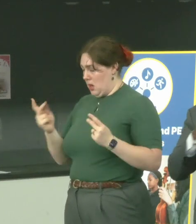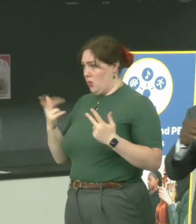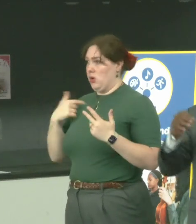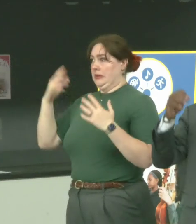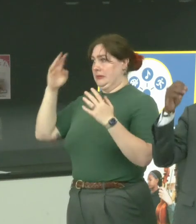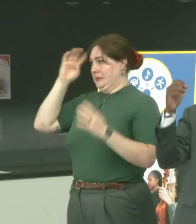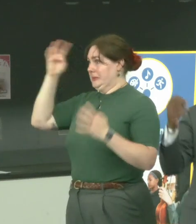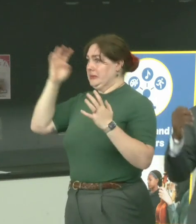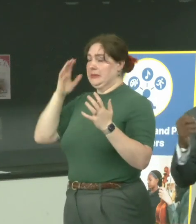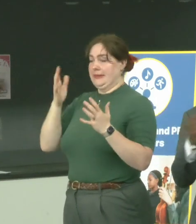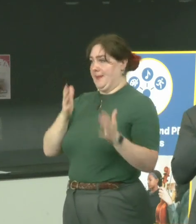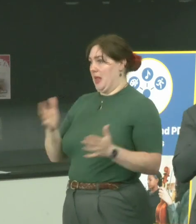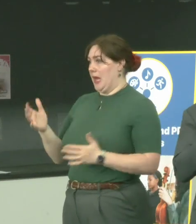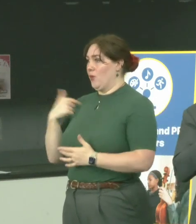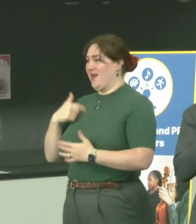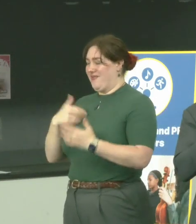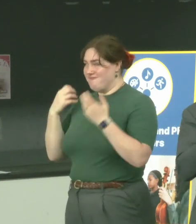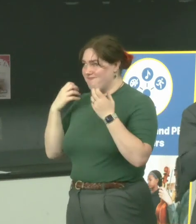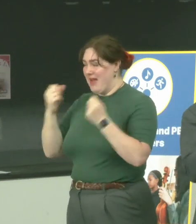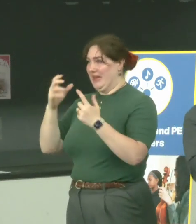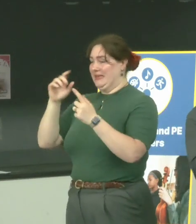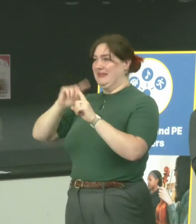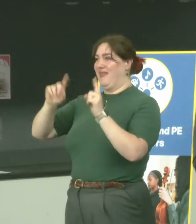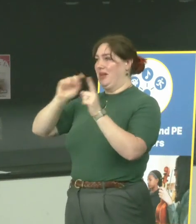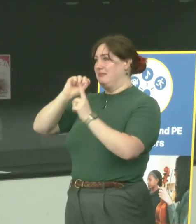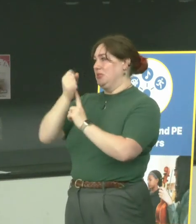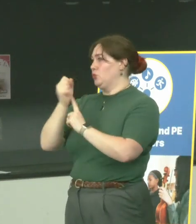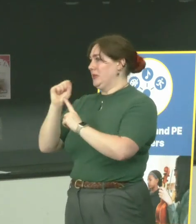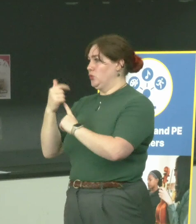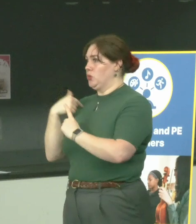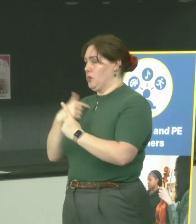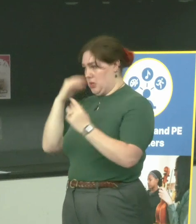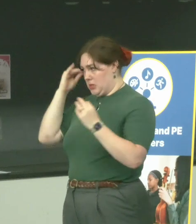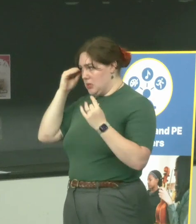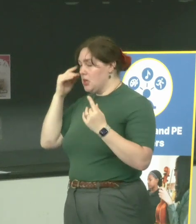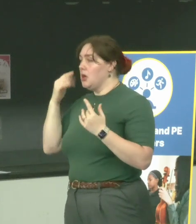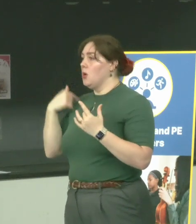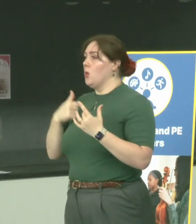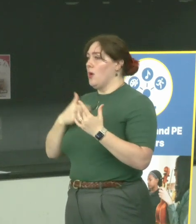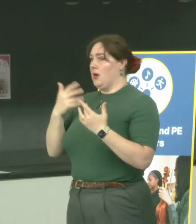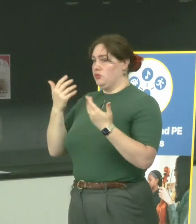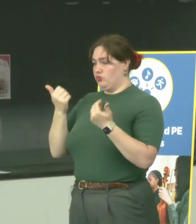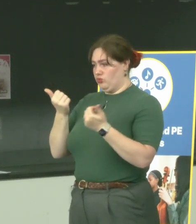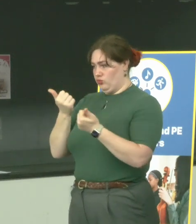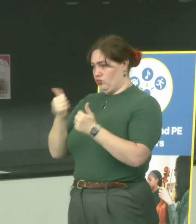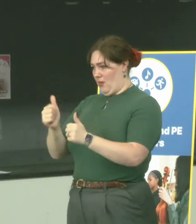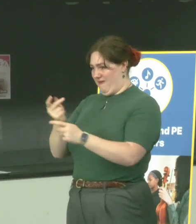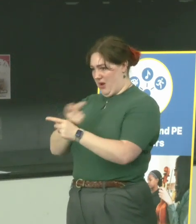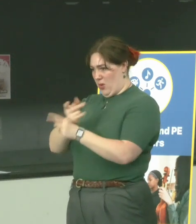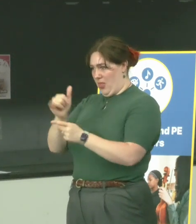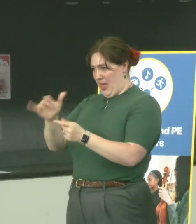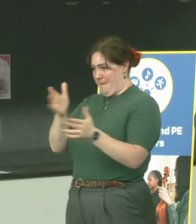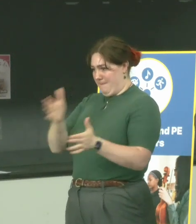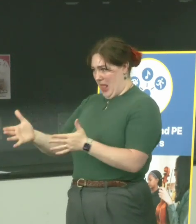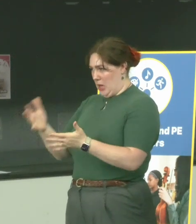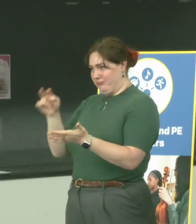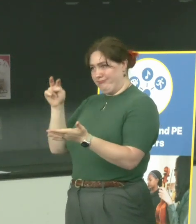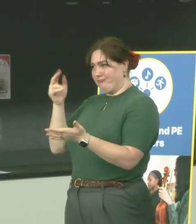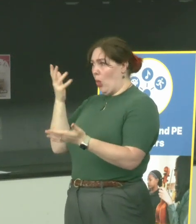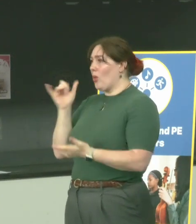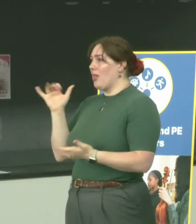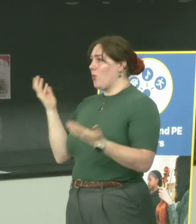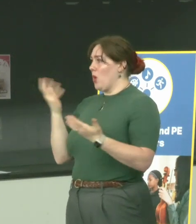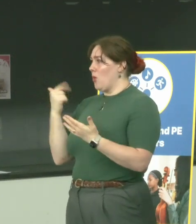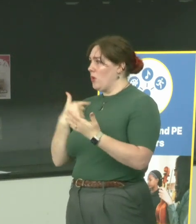plan. We have several scenarios that we're working on. We're honing in on what that package is gonna look like. We're doing that right